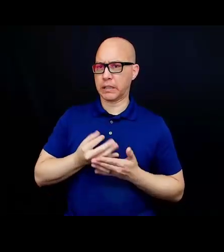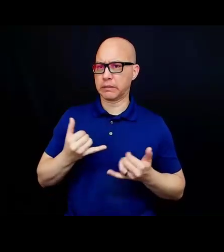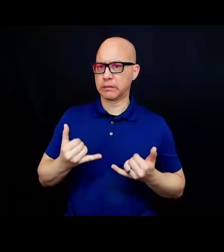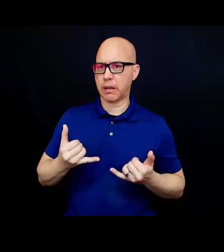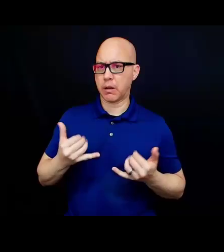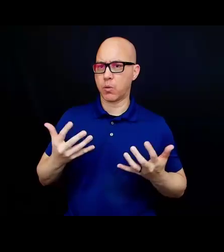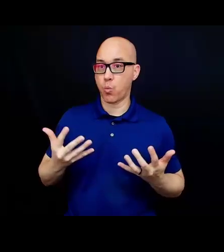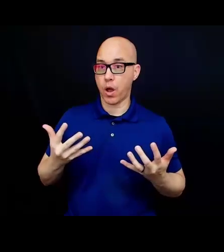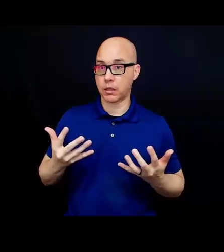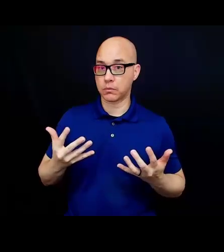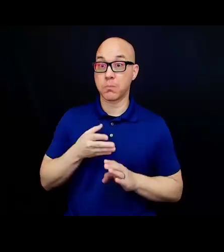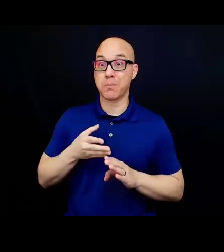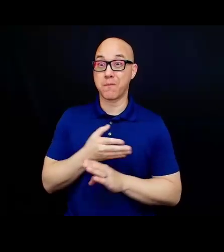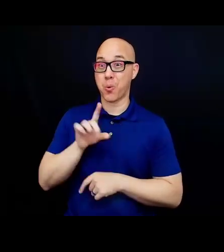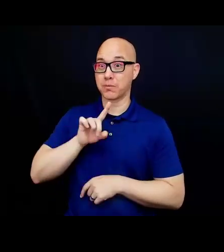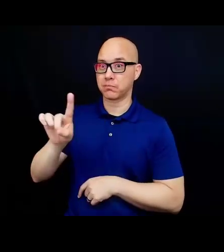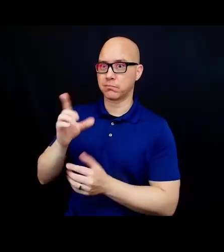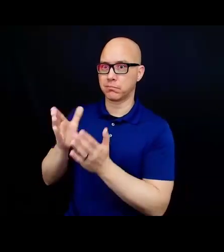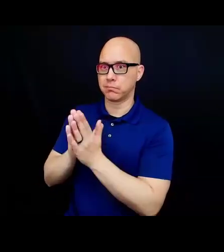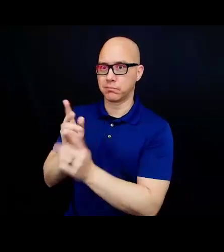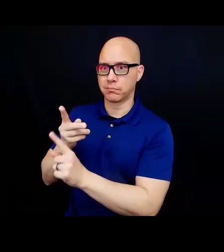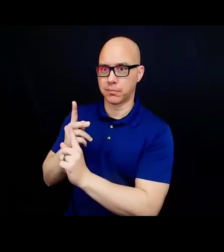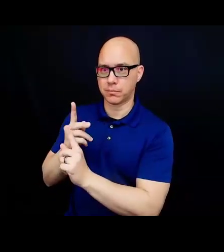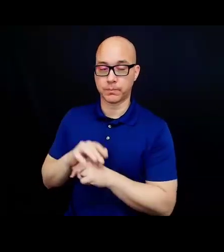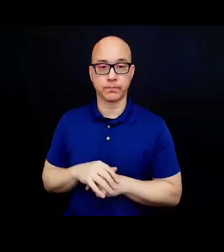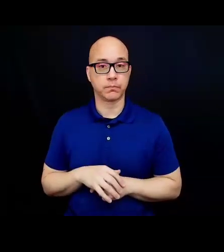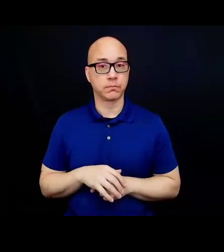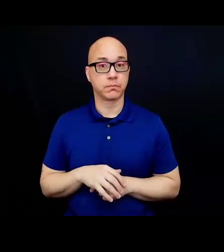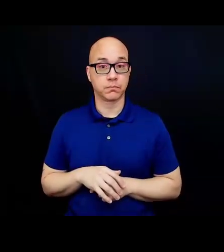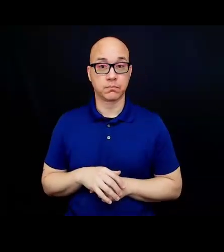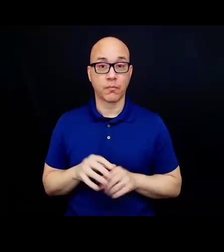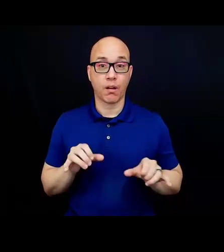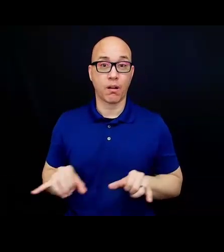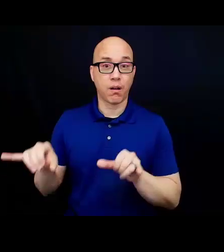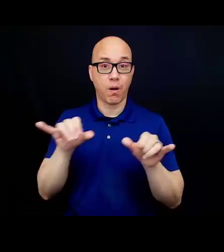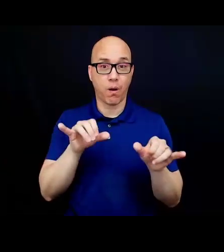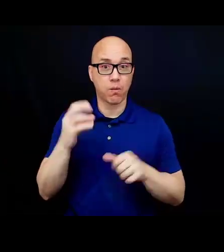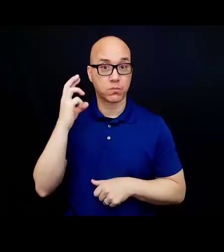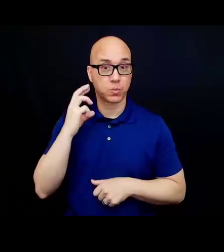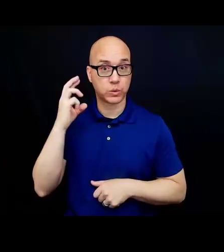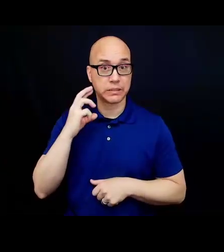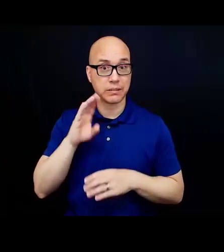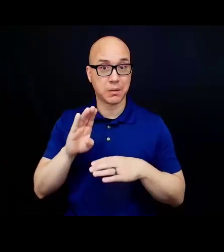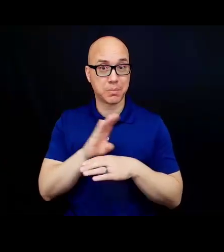a loan. Common mistakes on why businesses are declined.